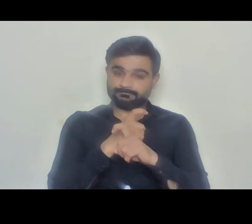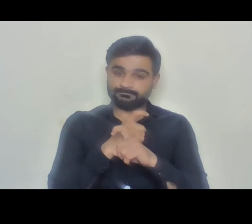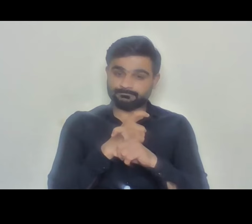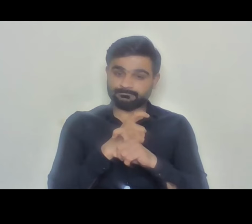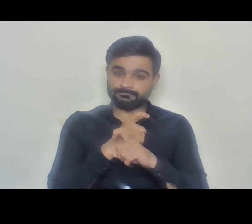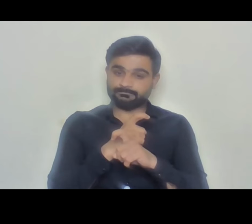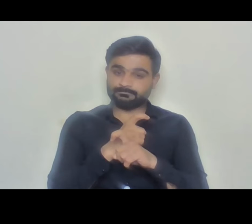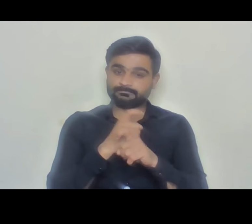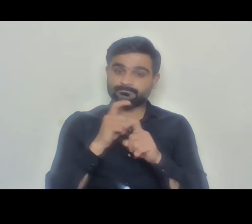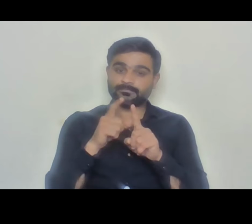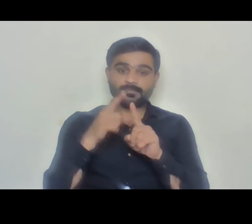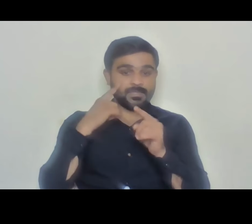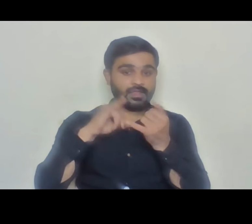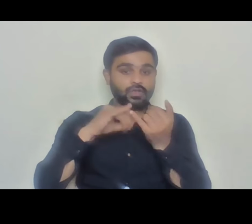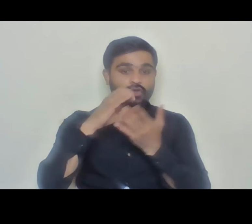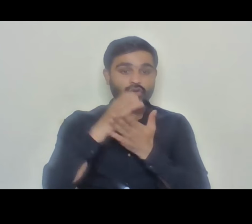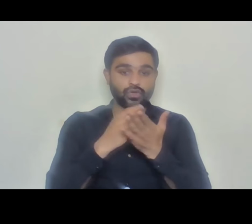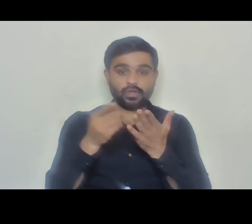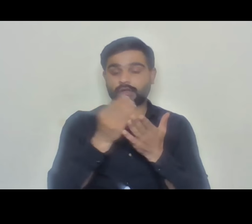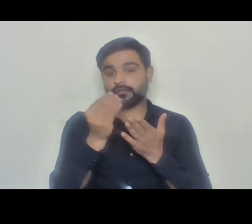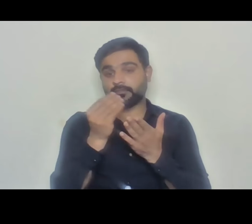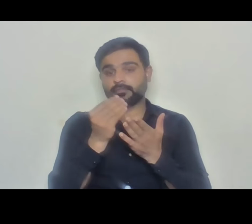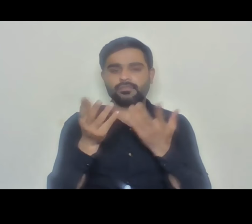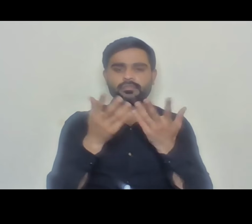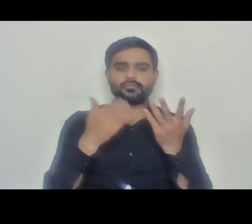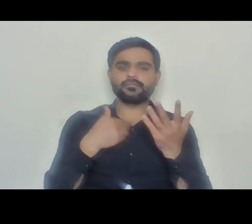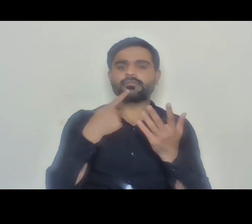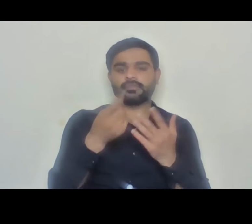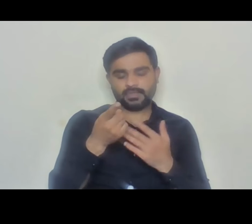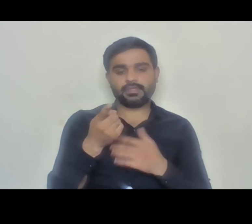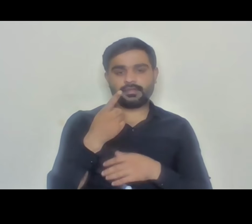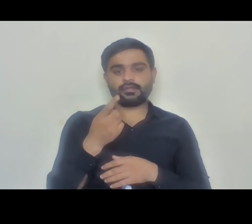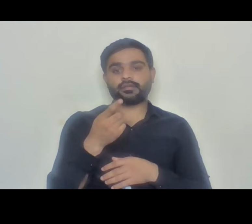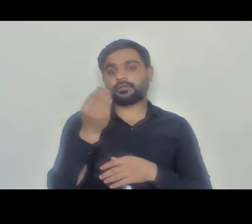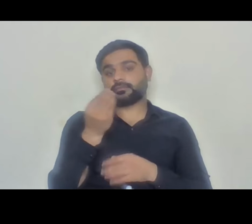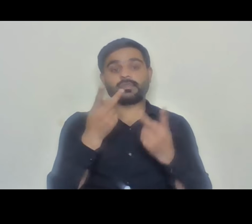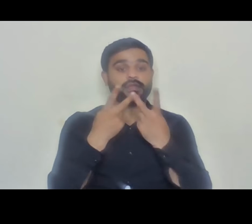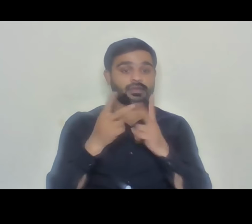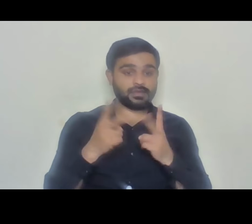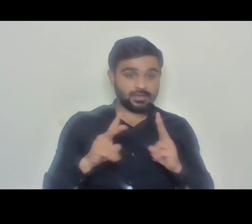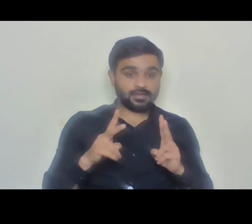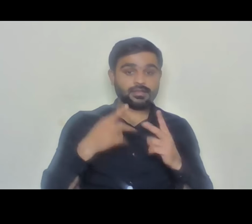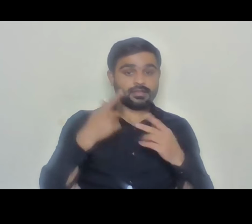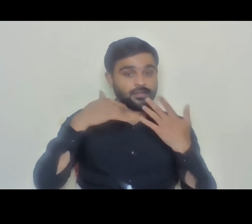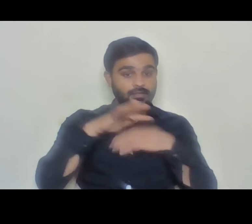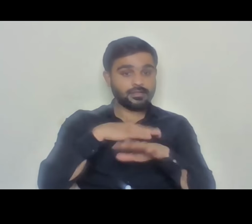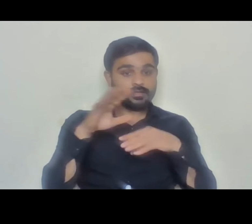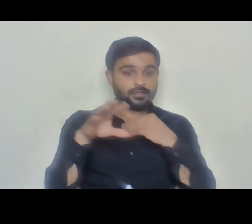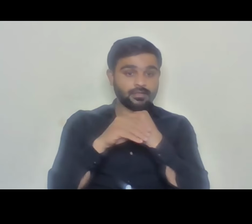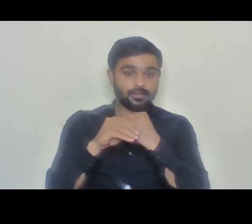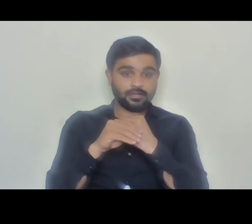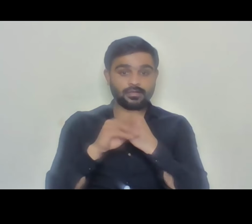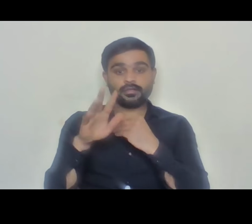critical discourse analysis, where some, which again, because that's what I said, there are different streams to it,